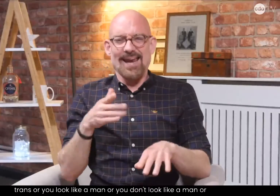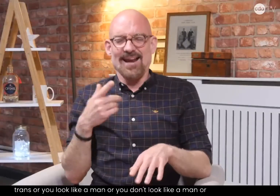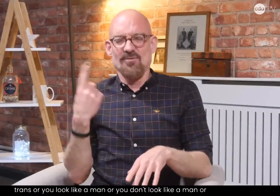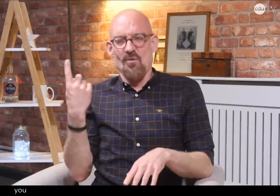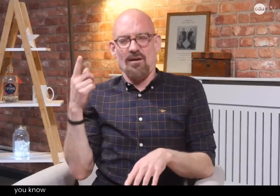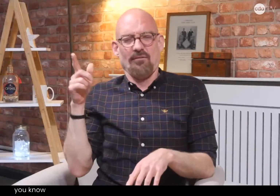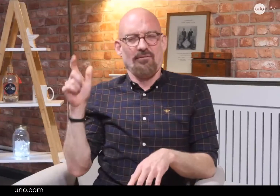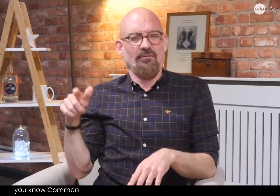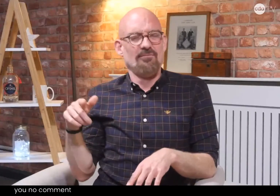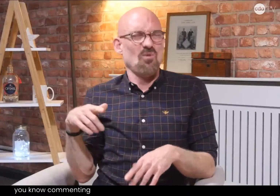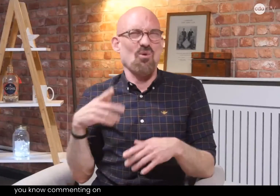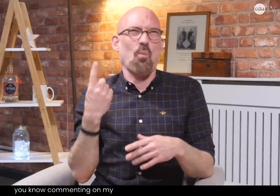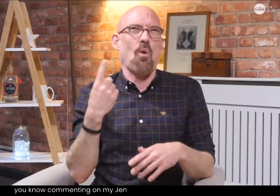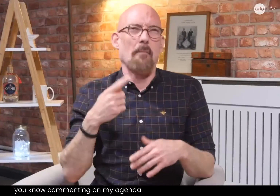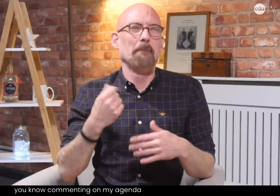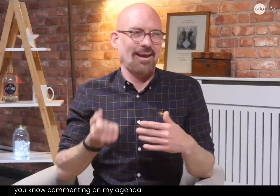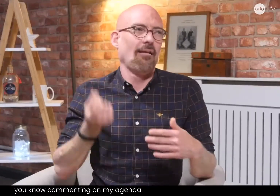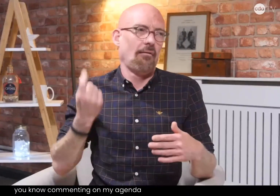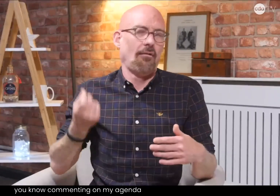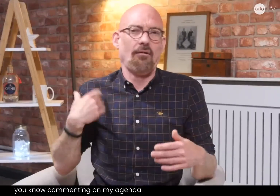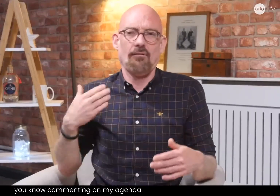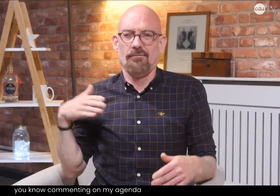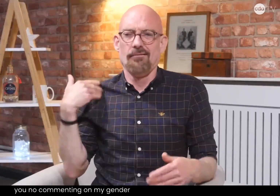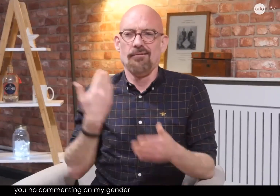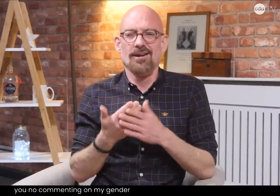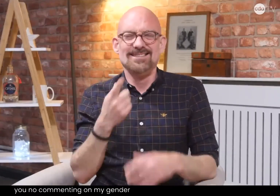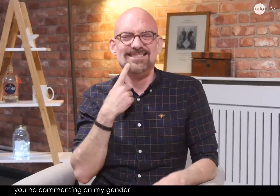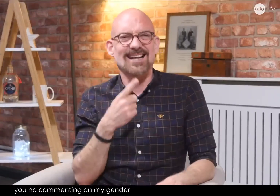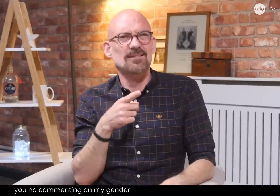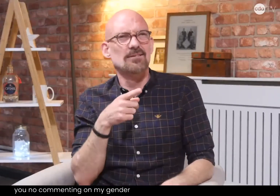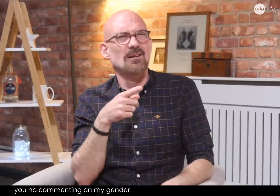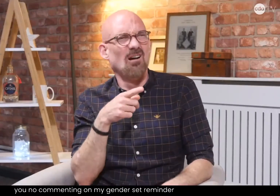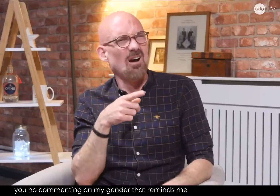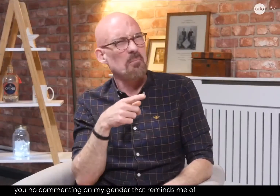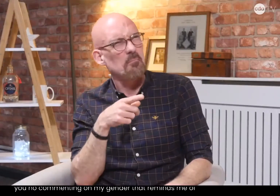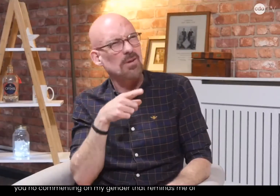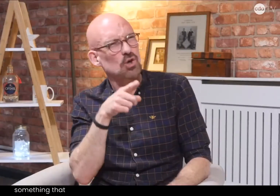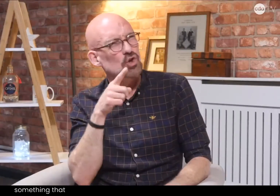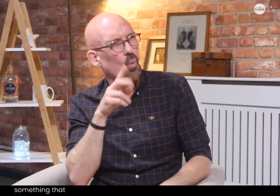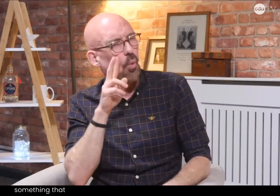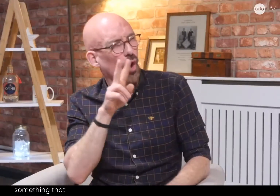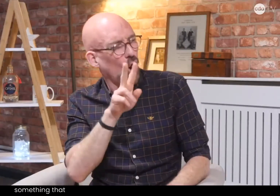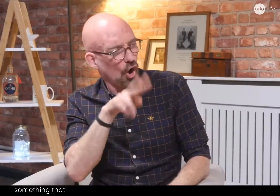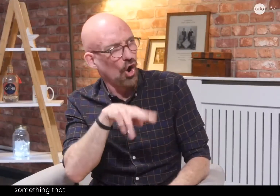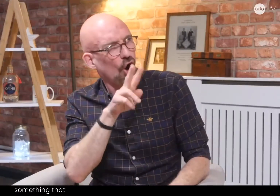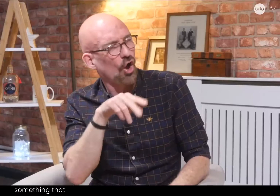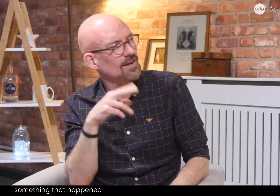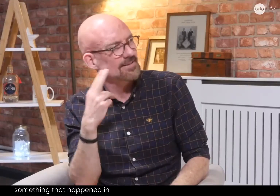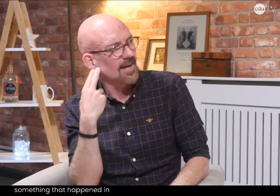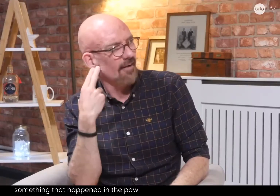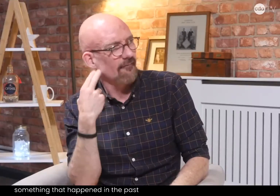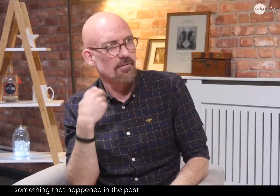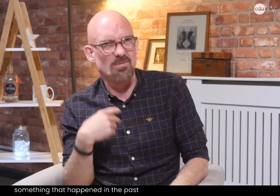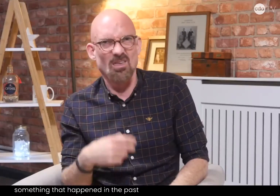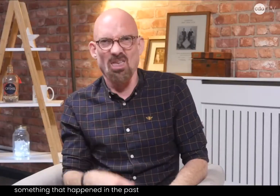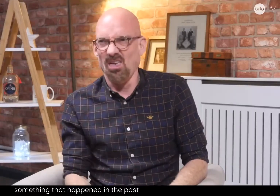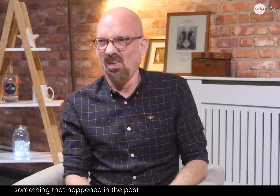gender. That reminds me of something that's happened in the past. I've had people say to me, you don't